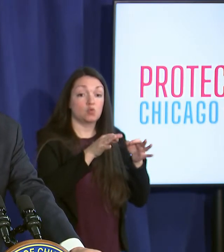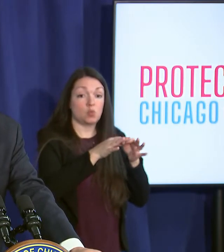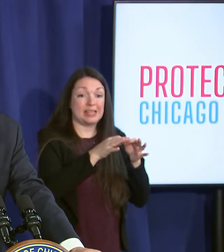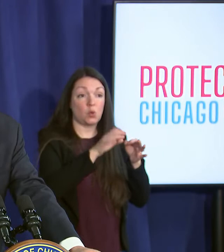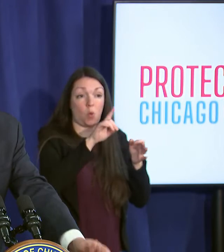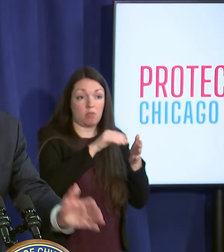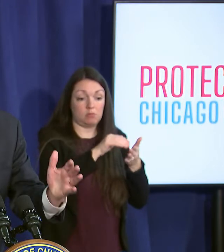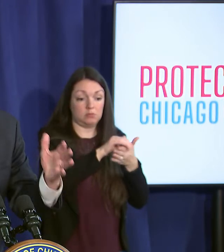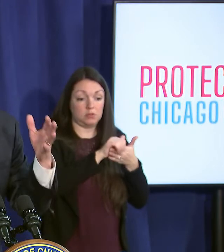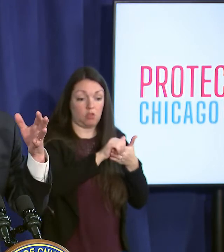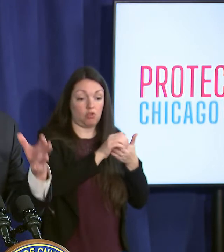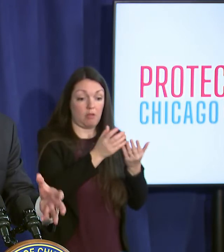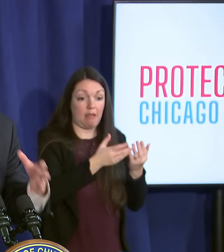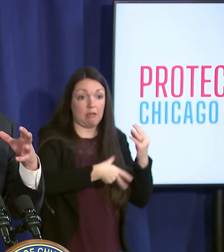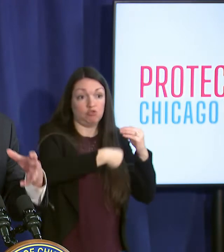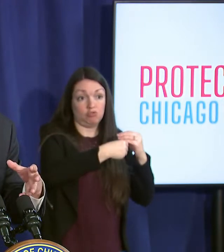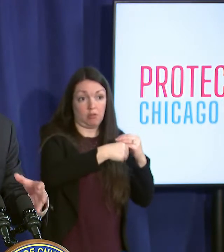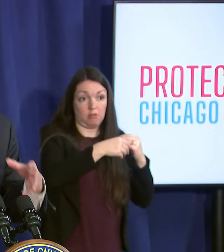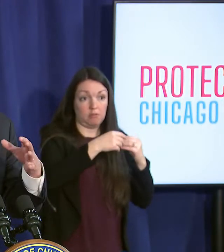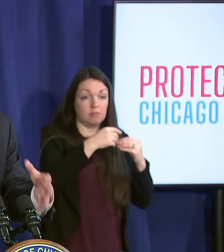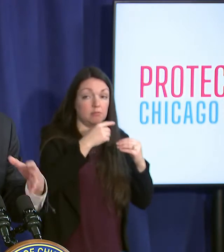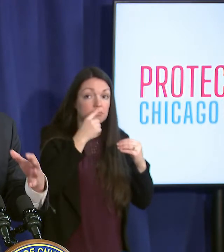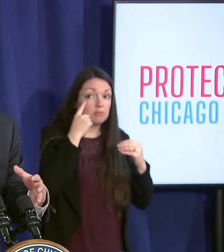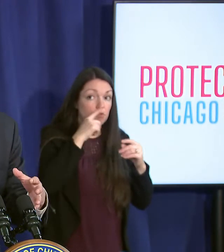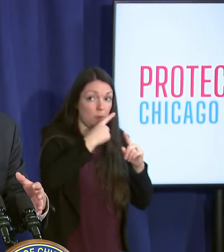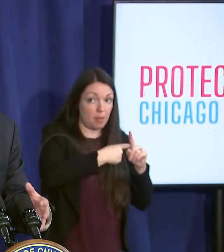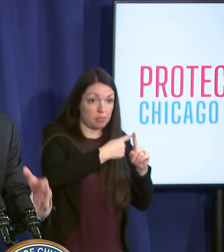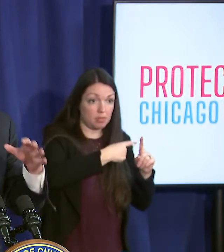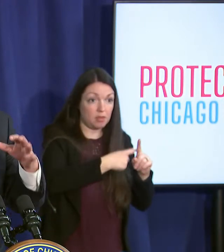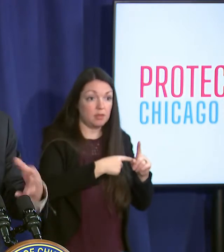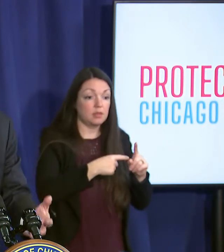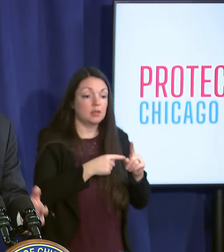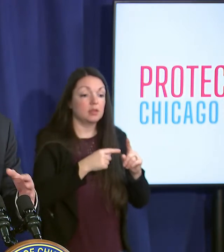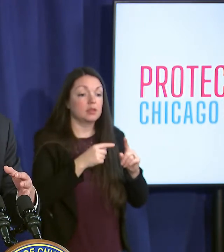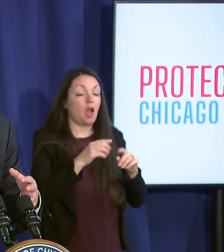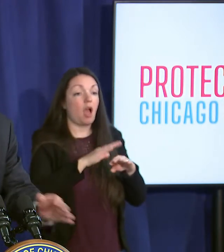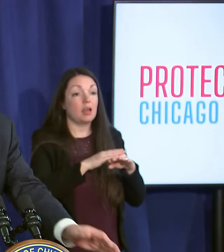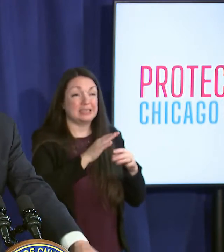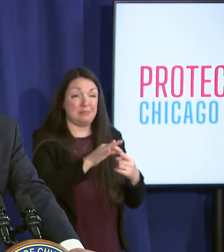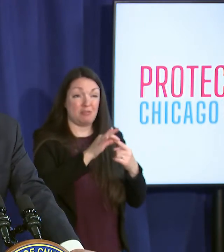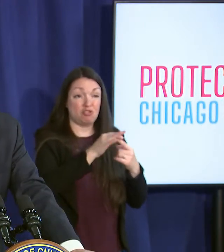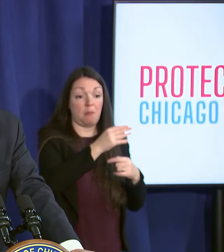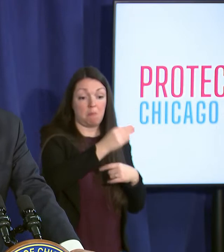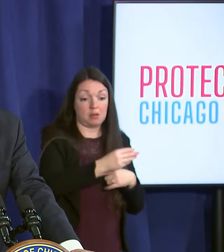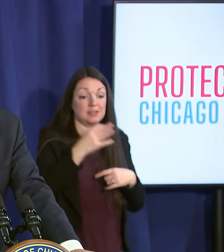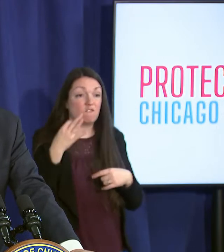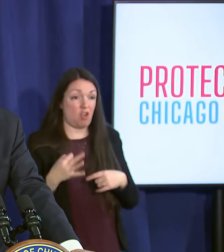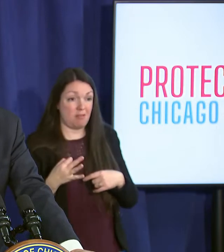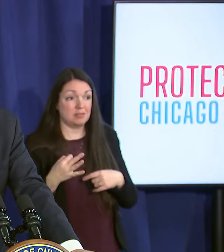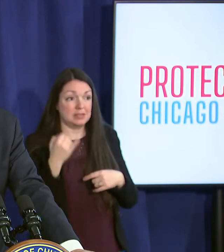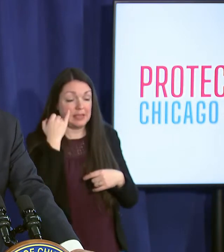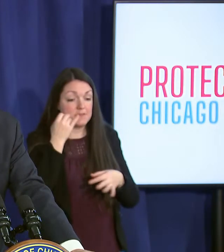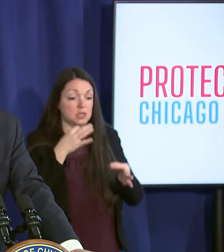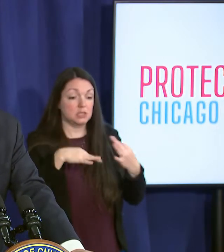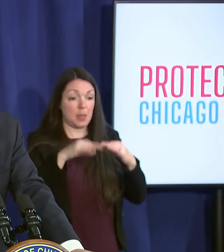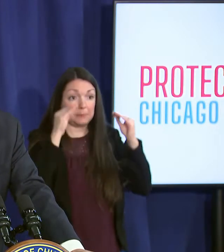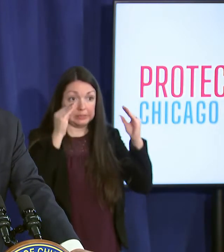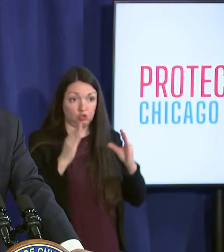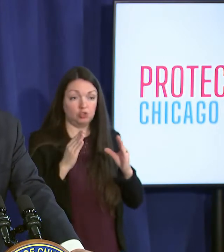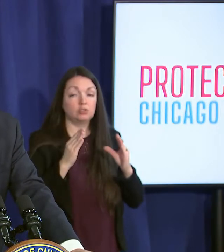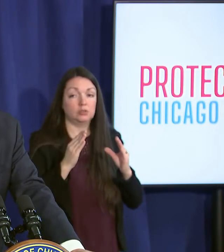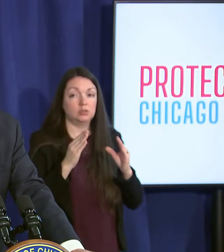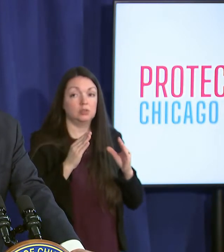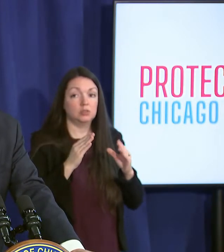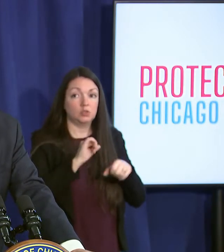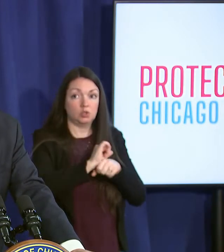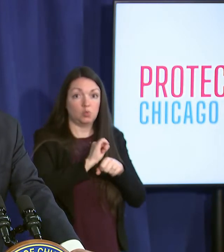per month for substitutes that give us more coverage, especially on the hardest days, which is Mondays and Fridays. And so we're going to continue to do that. I've always said this. I